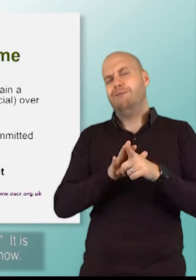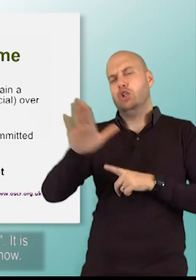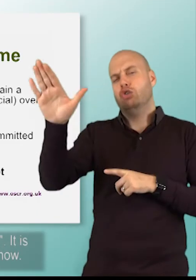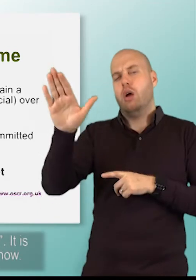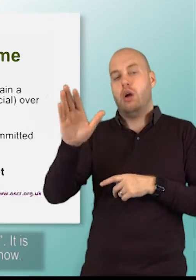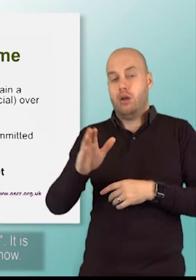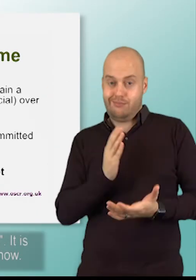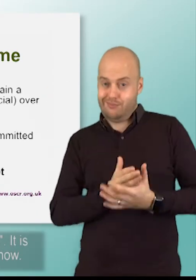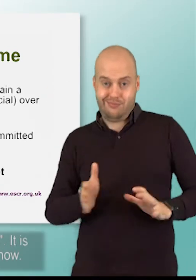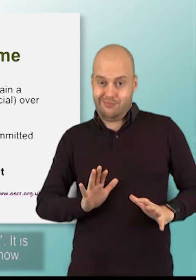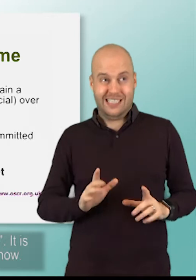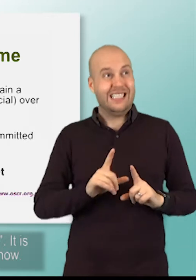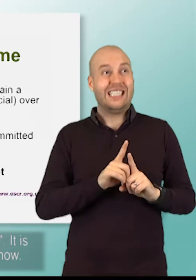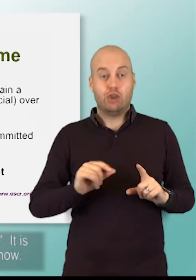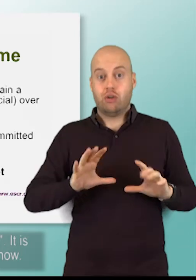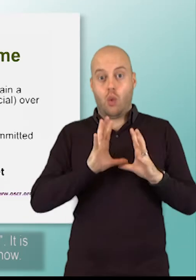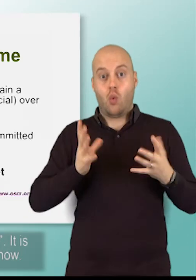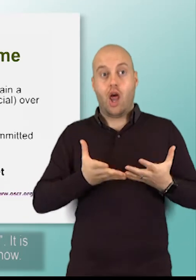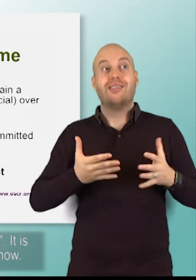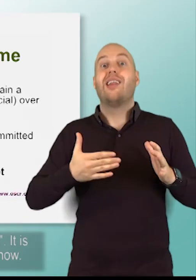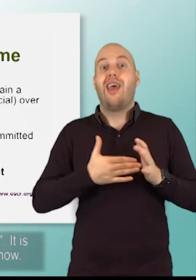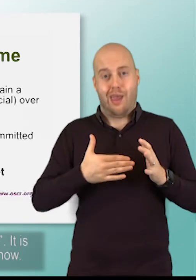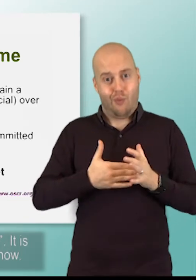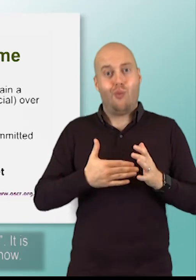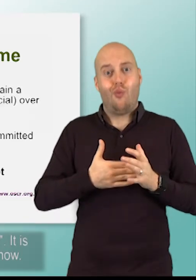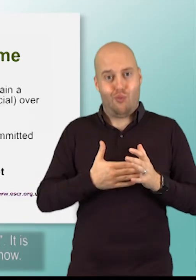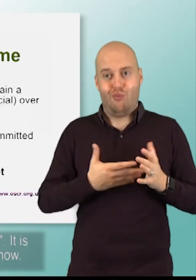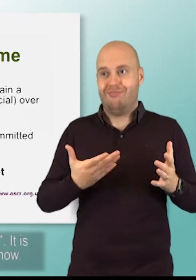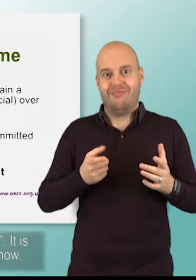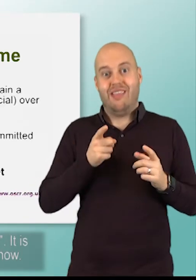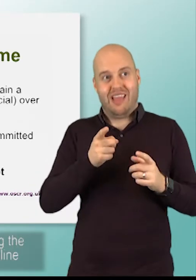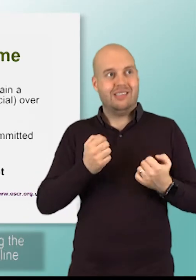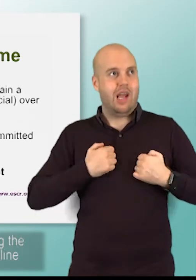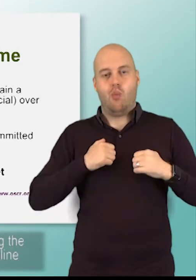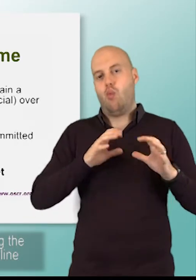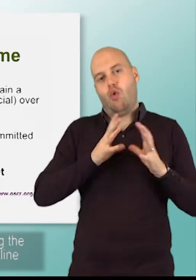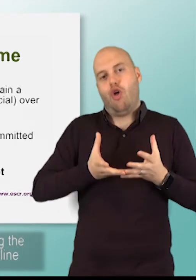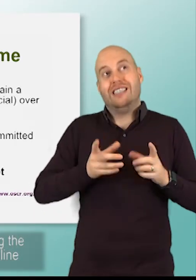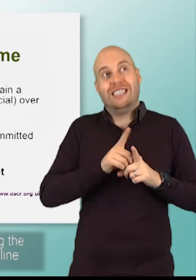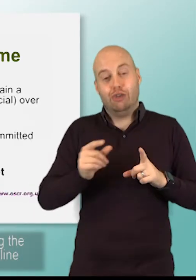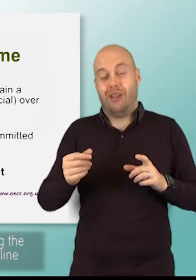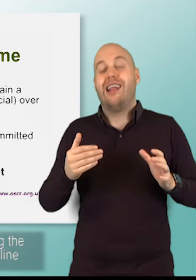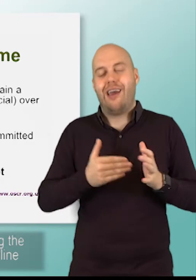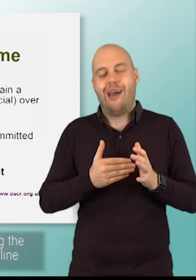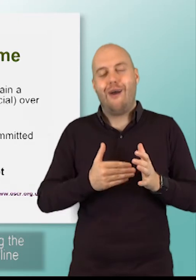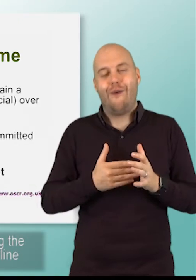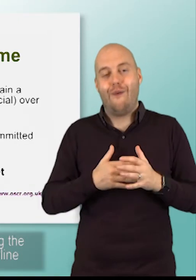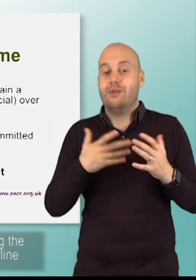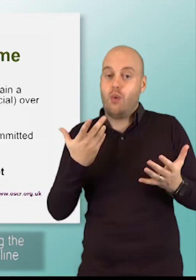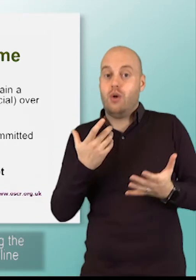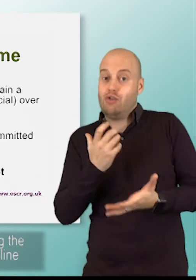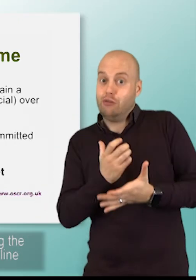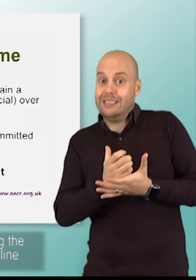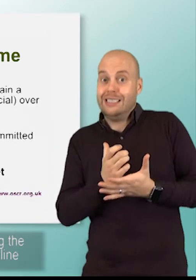reality. Being digital is just the way the world is now. And for charities, therefore, embracing